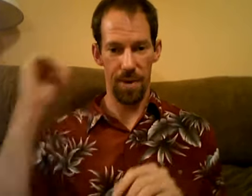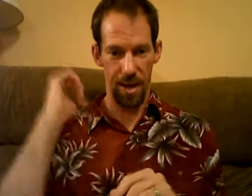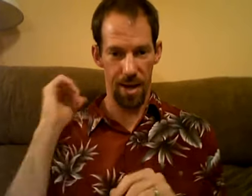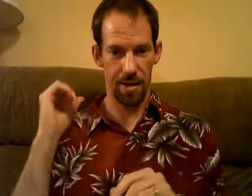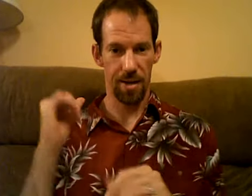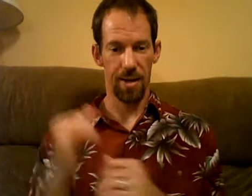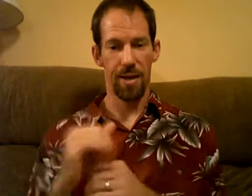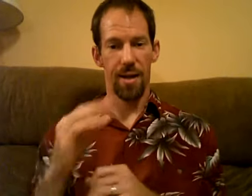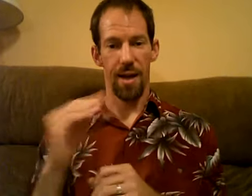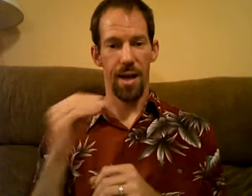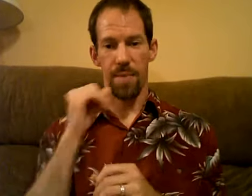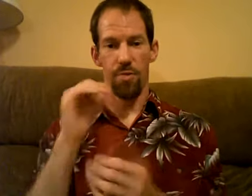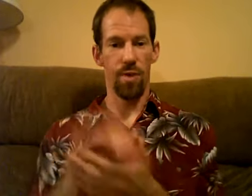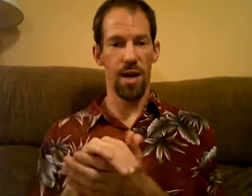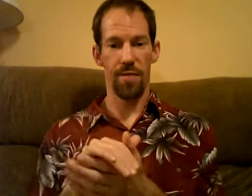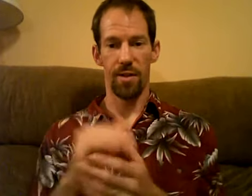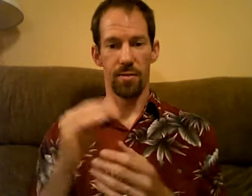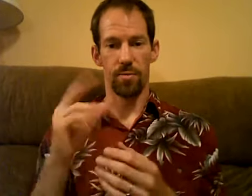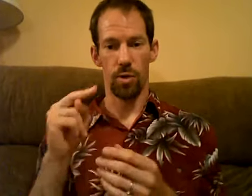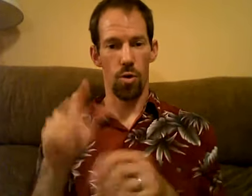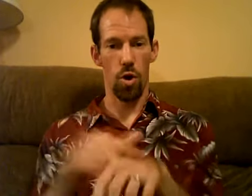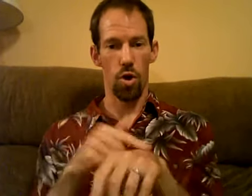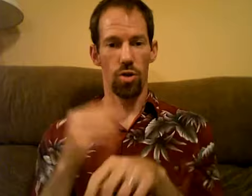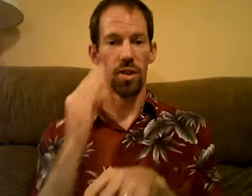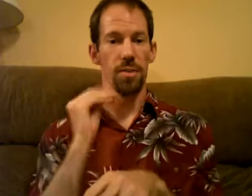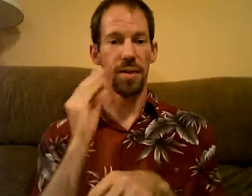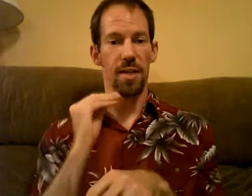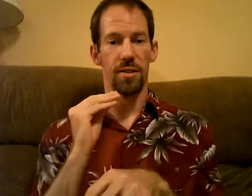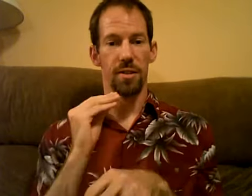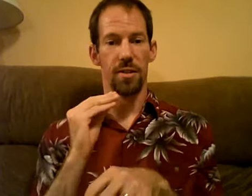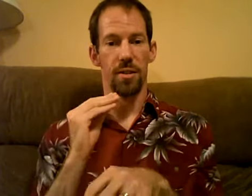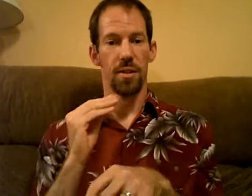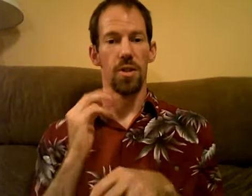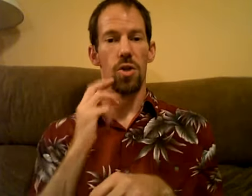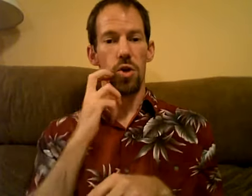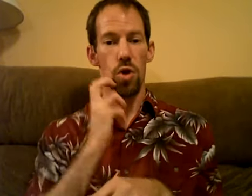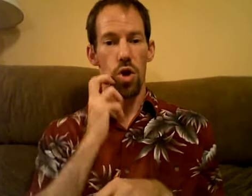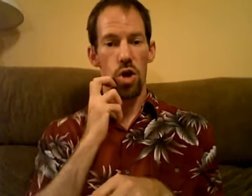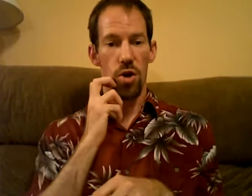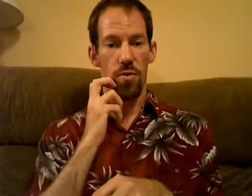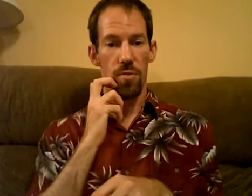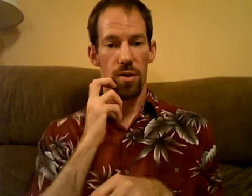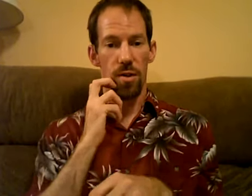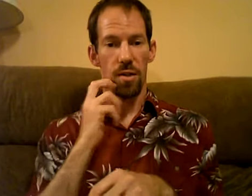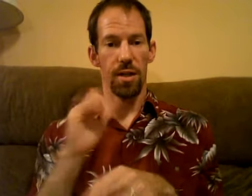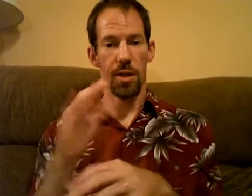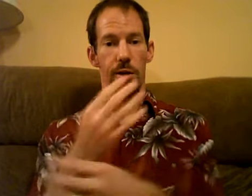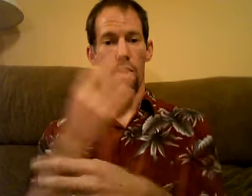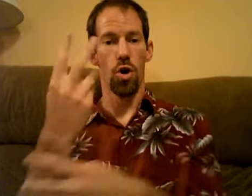back, and my wife is no longer experiencing nerve in her